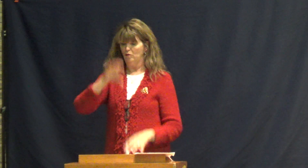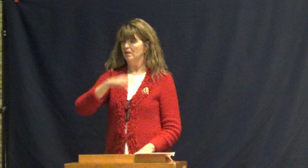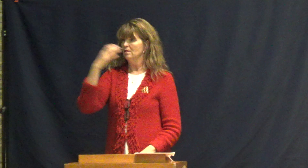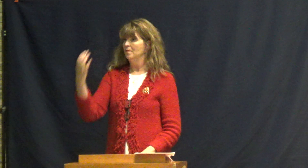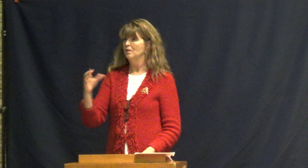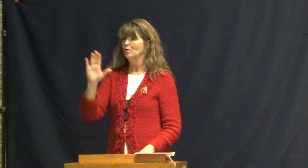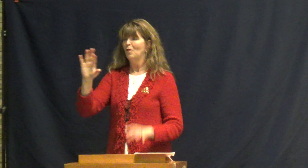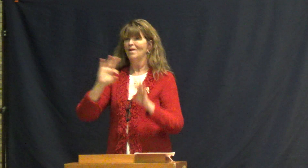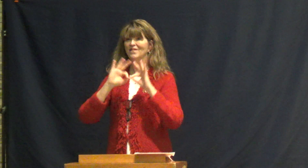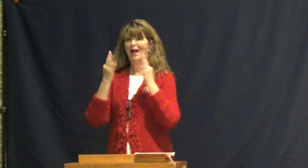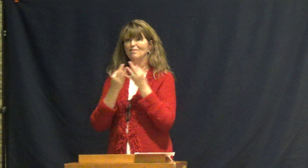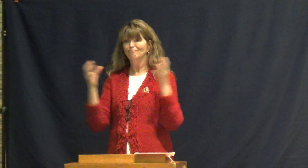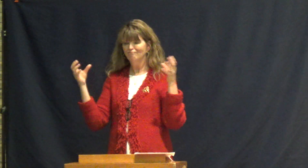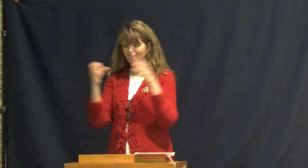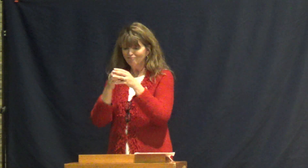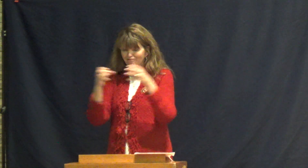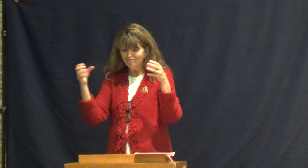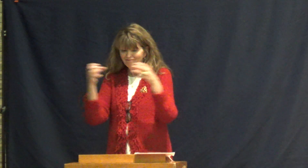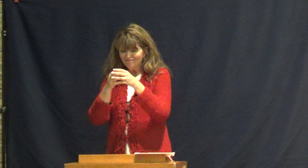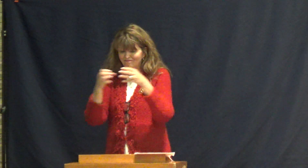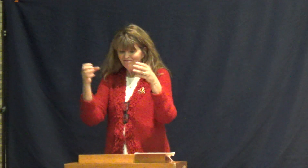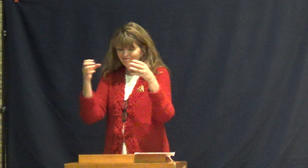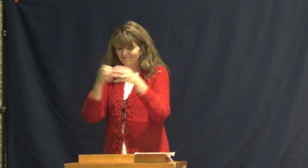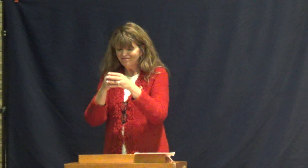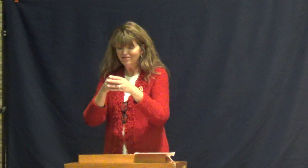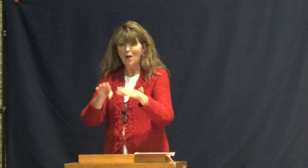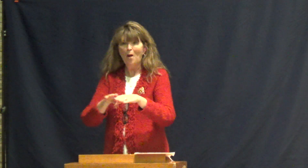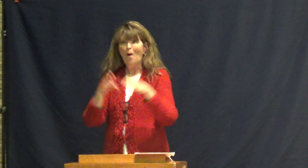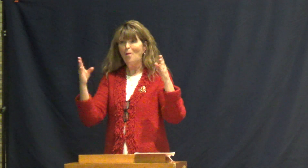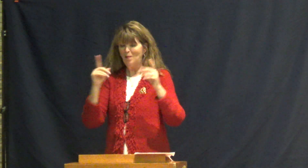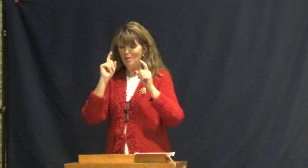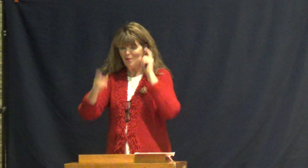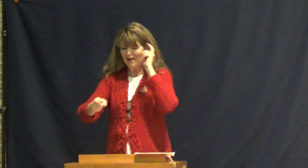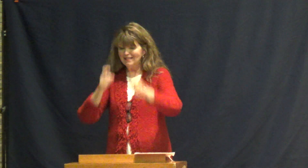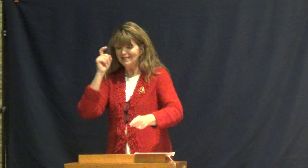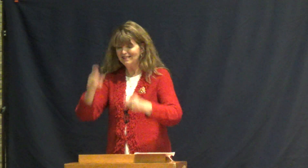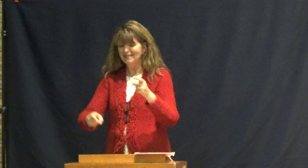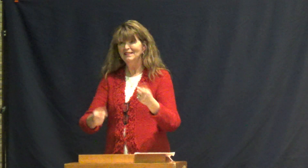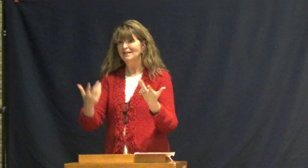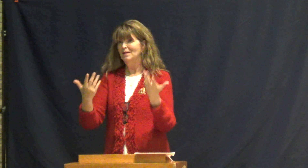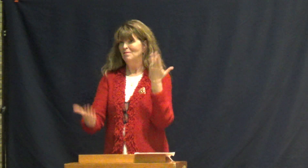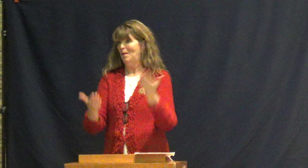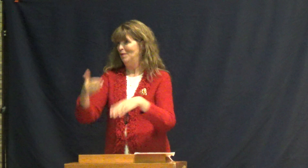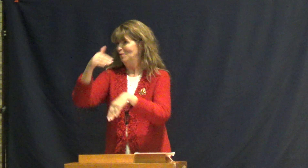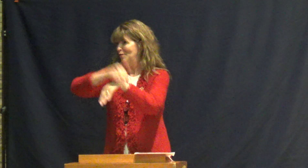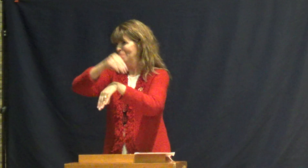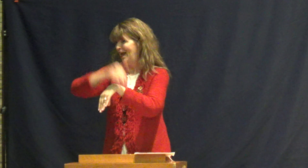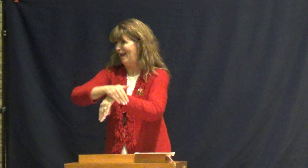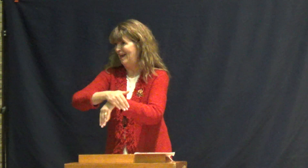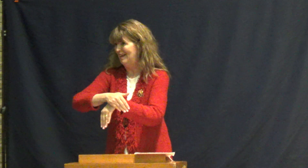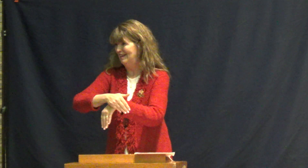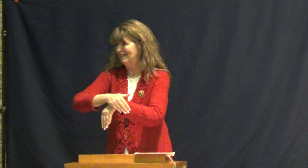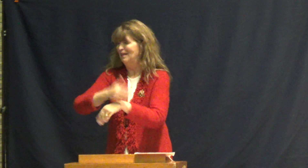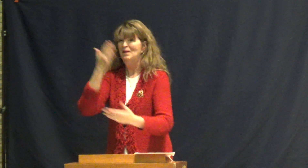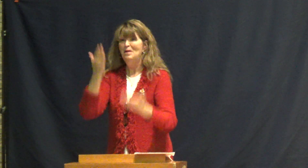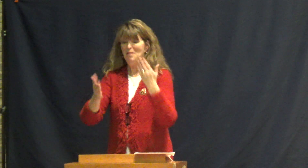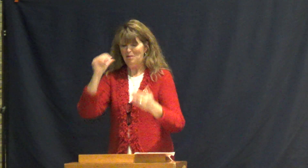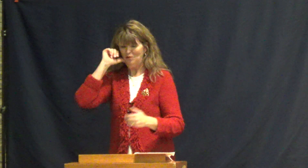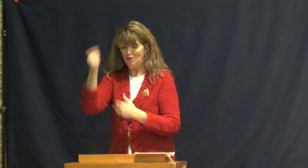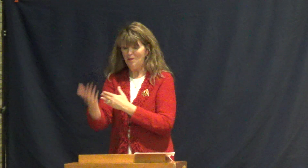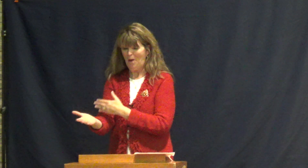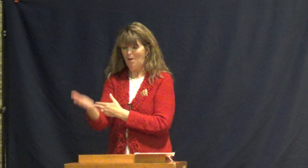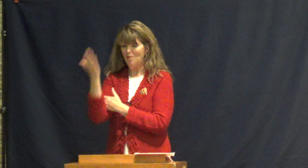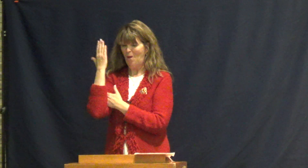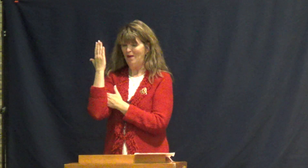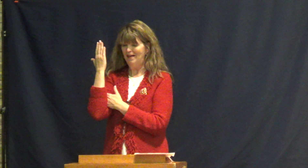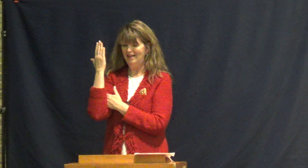And I pray that whatever day your family gathers to celebrate Christmas and open presents, whether it's tonight